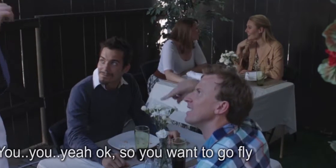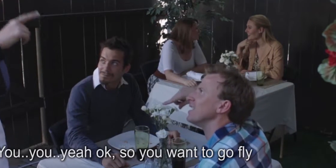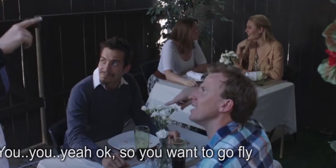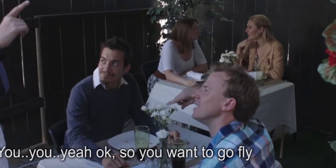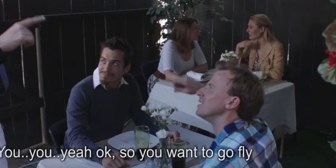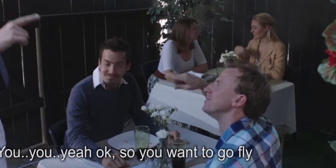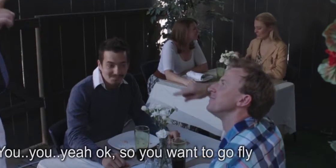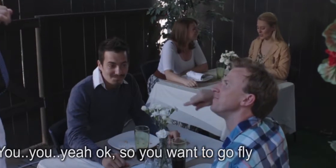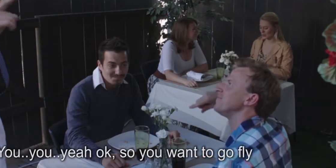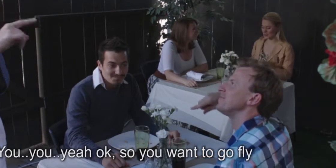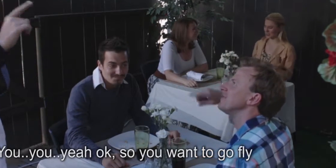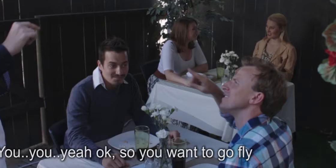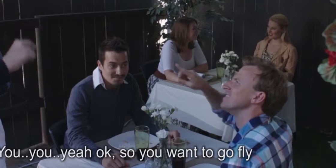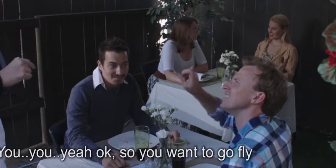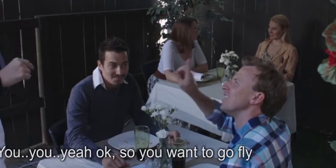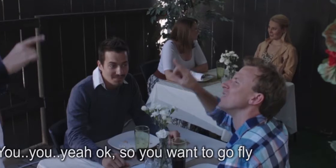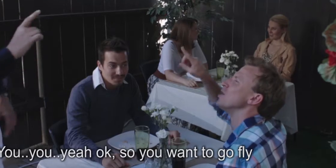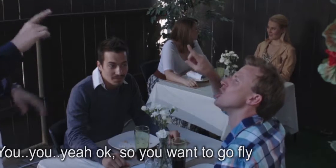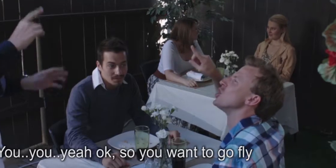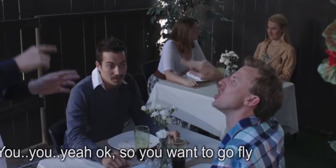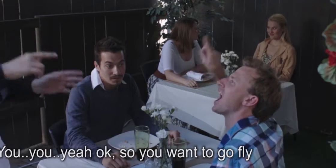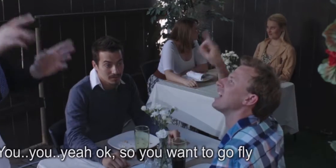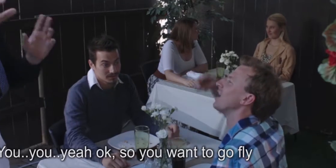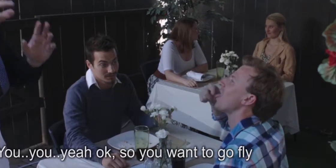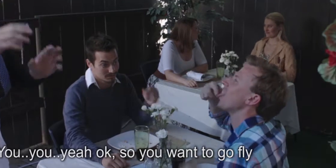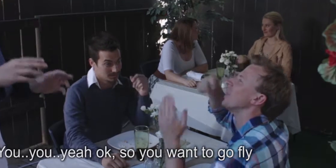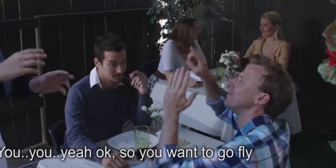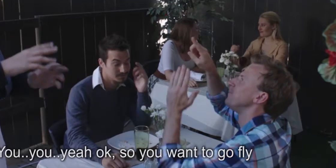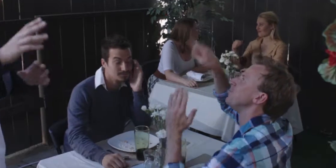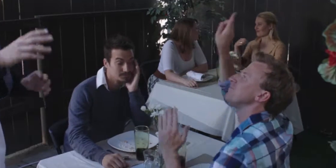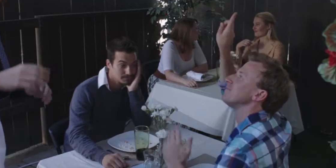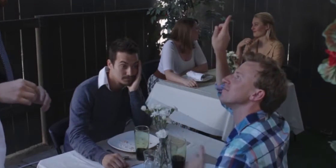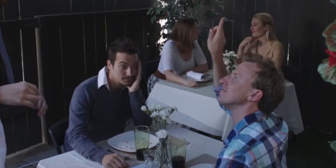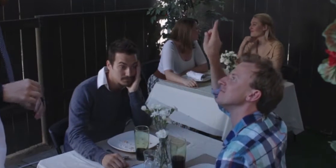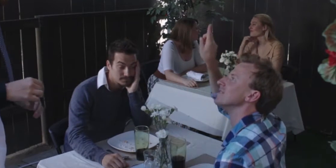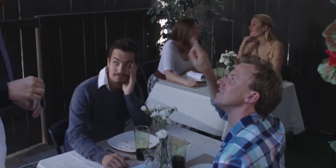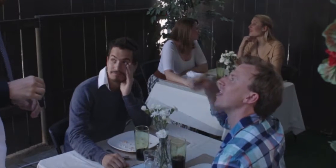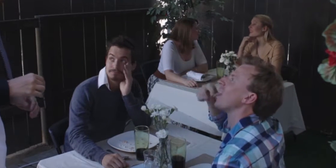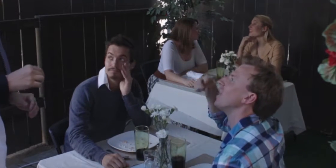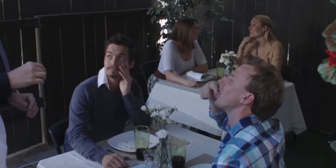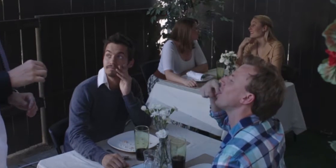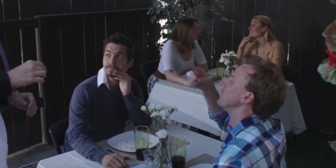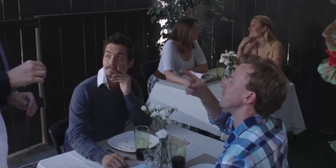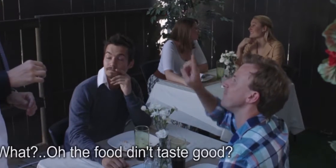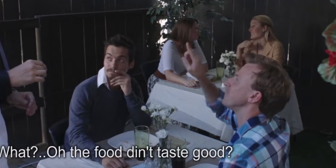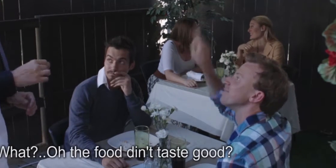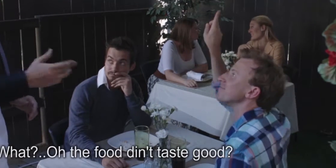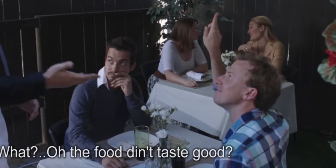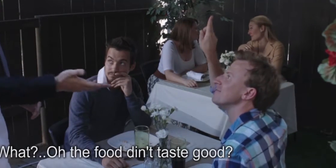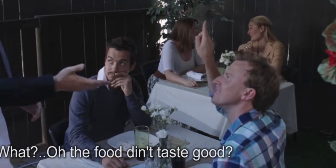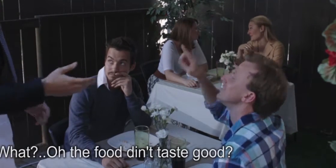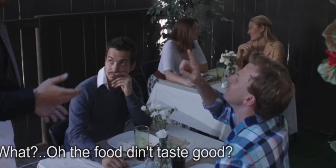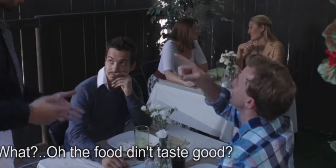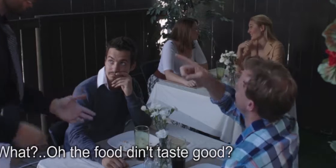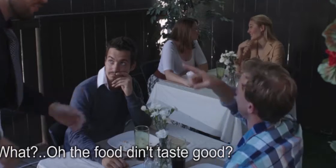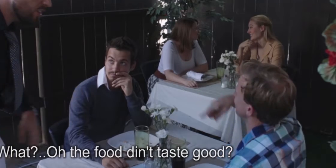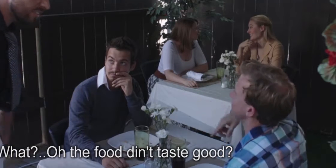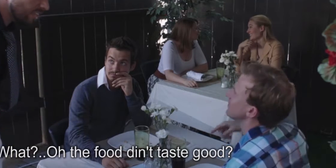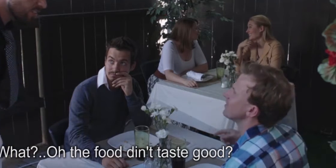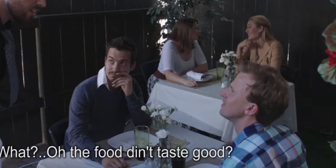Uh, yeah, okay. So, you want to go flying. Fly? Yes. Oh, the food didn't taste good?